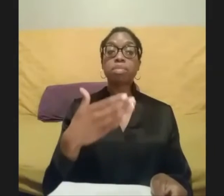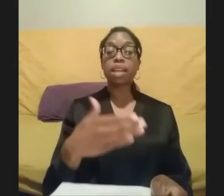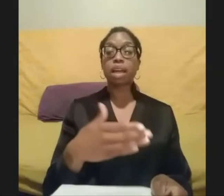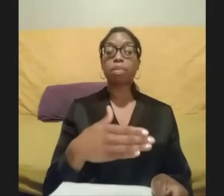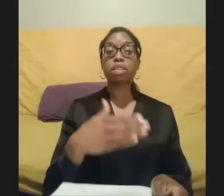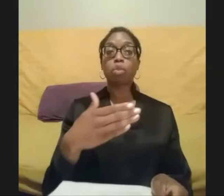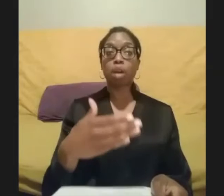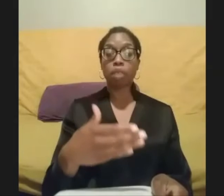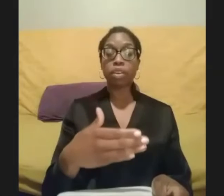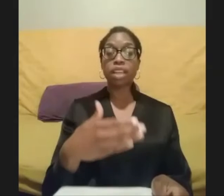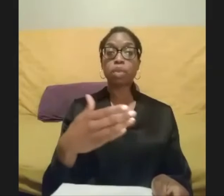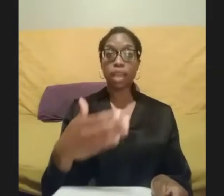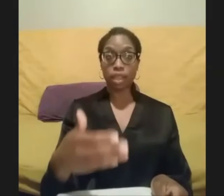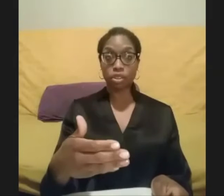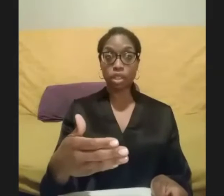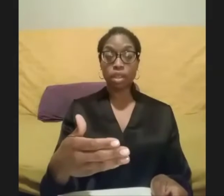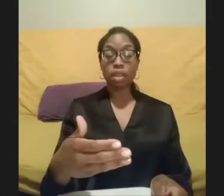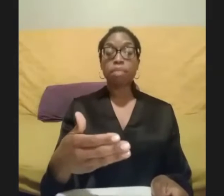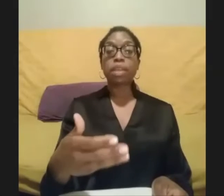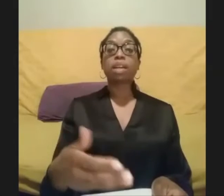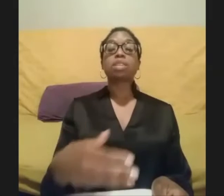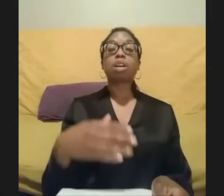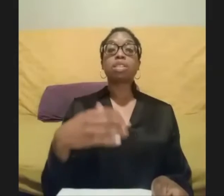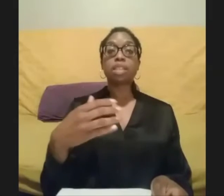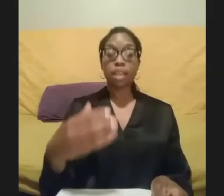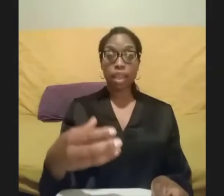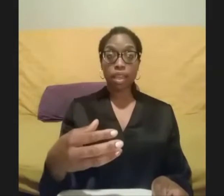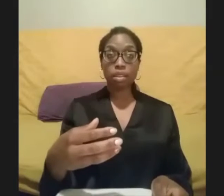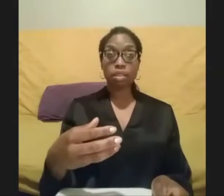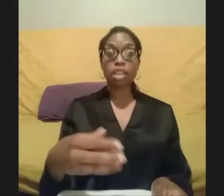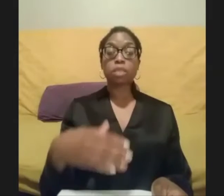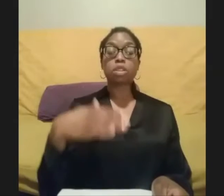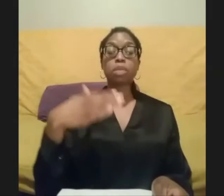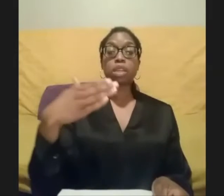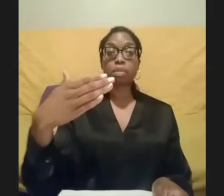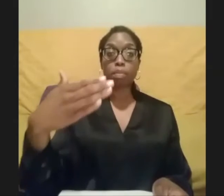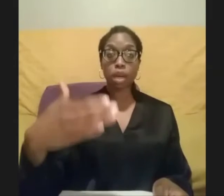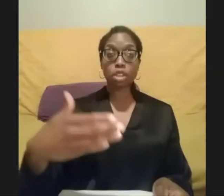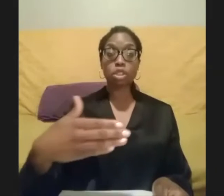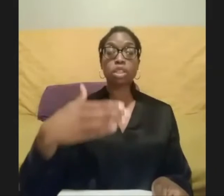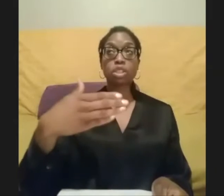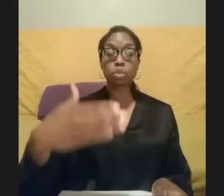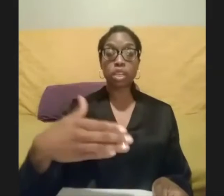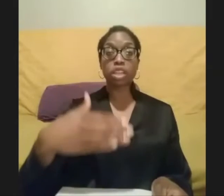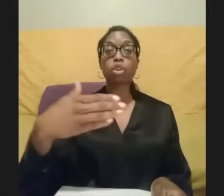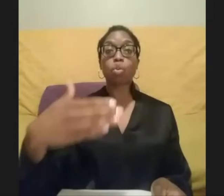that happens more often as we age, because our DNA that is supposed to be monitored and screened and